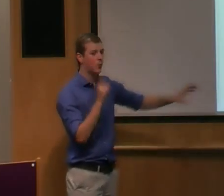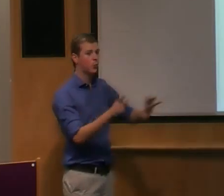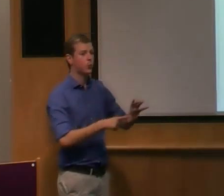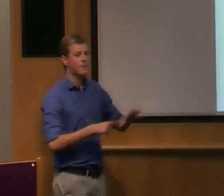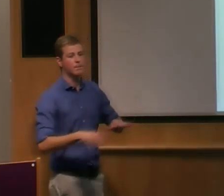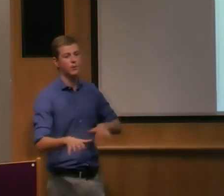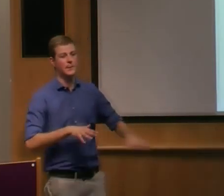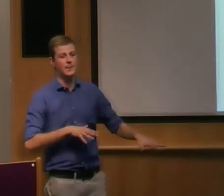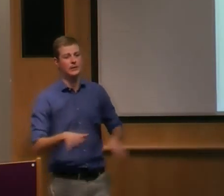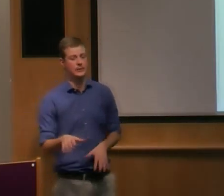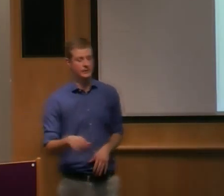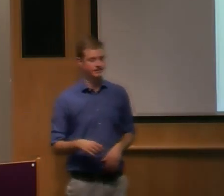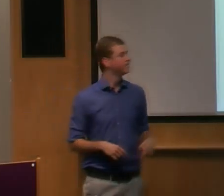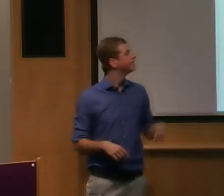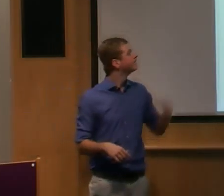What do we want to the deaf youth movement?